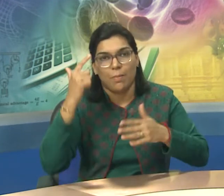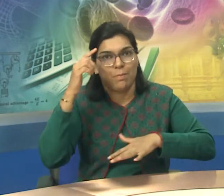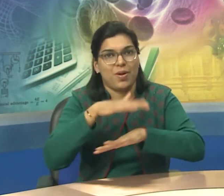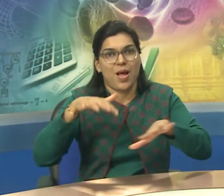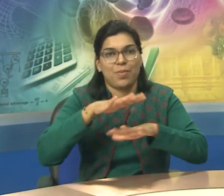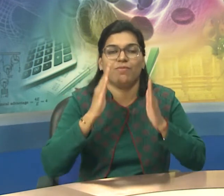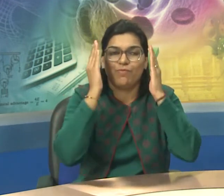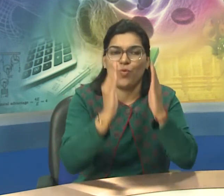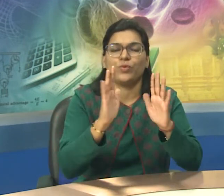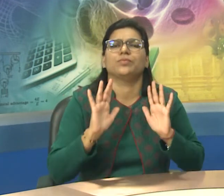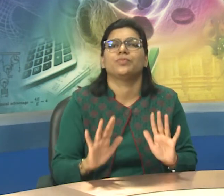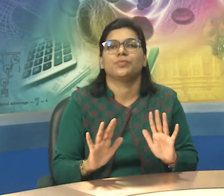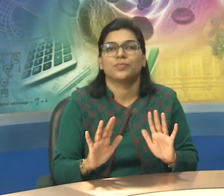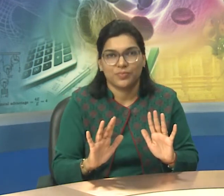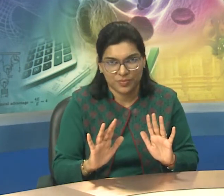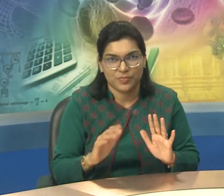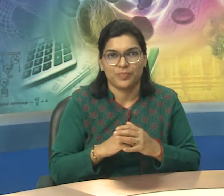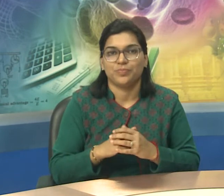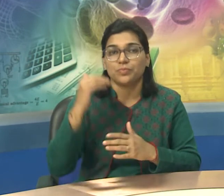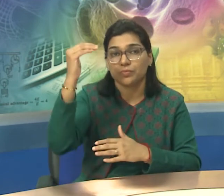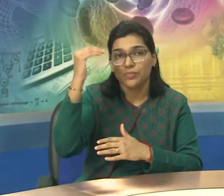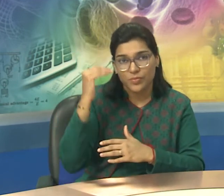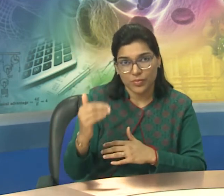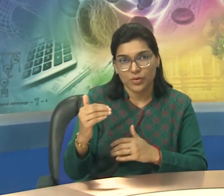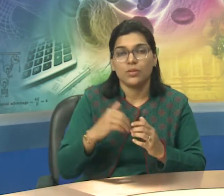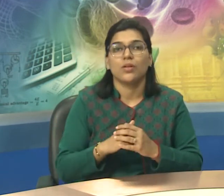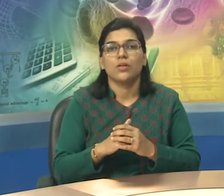focus its resources on meeting